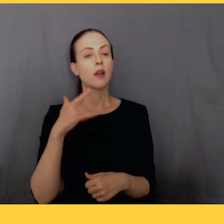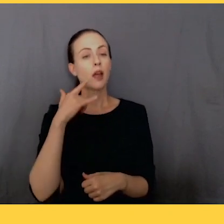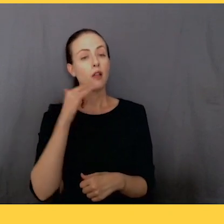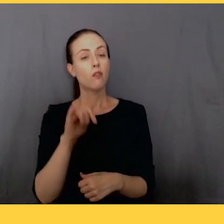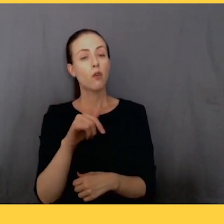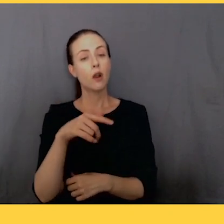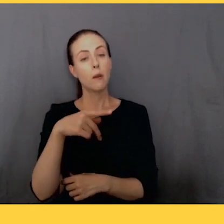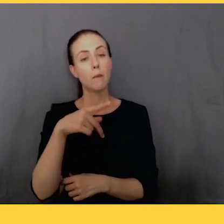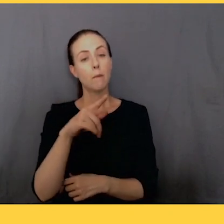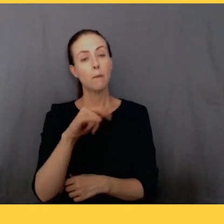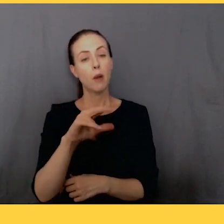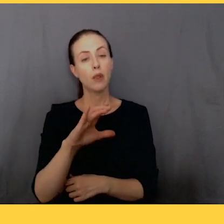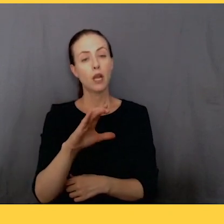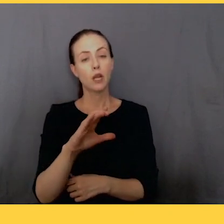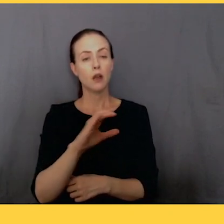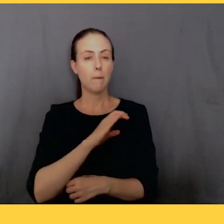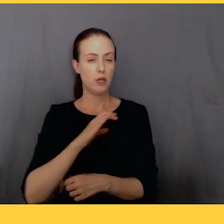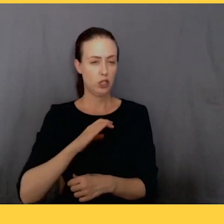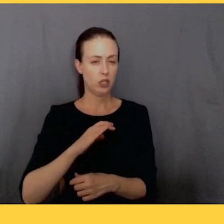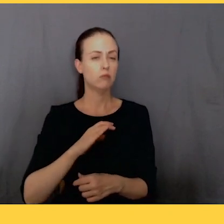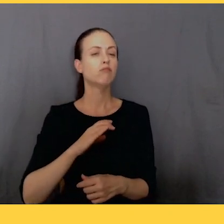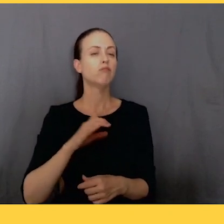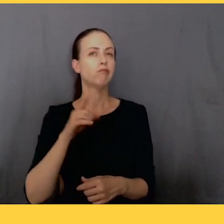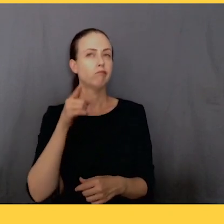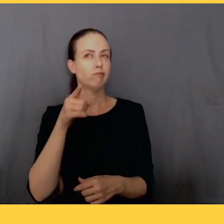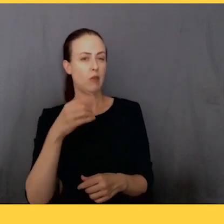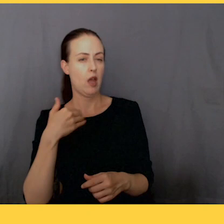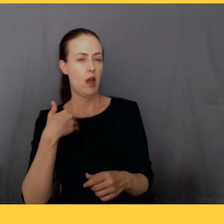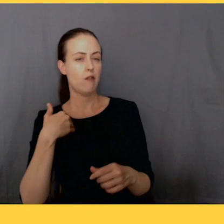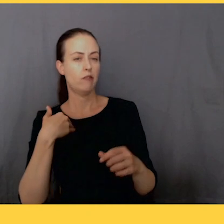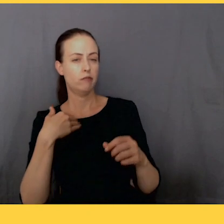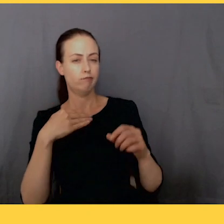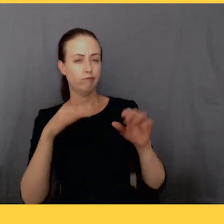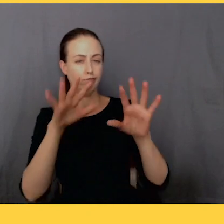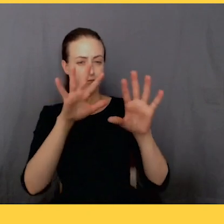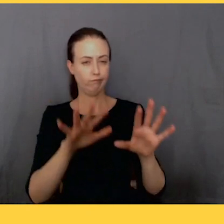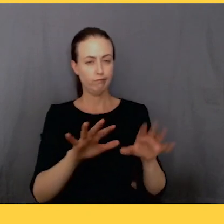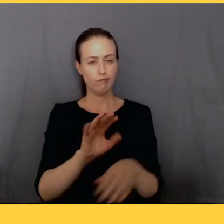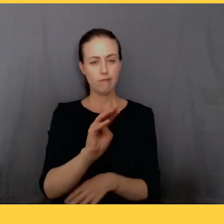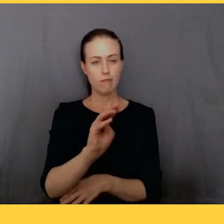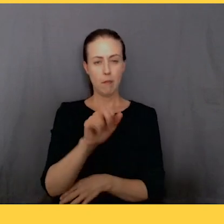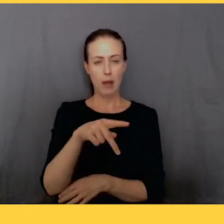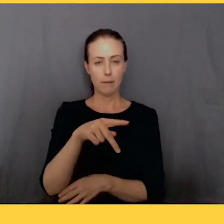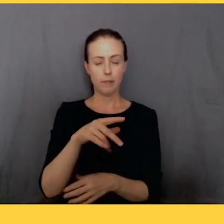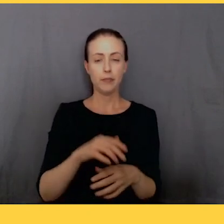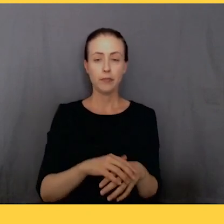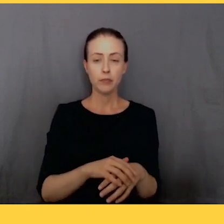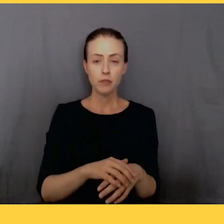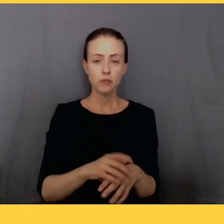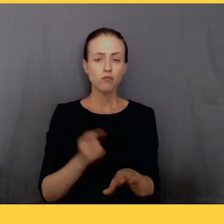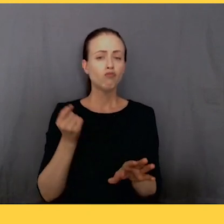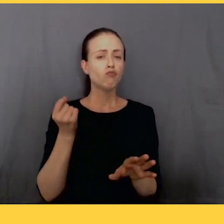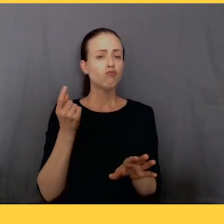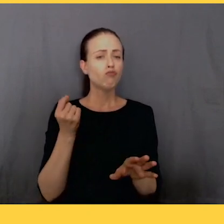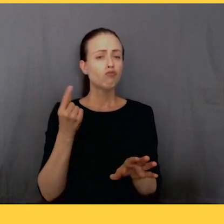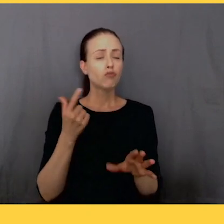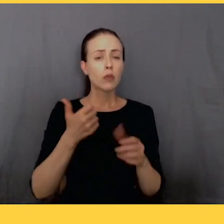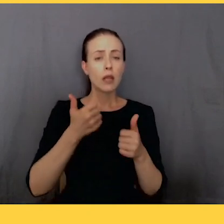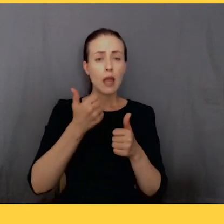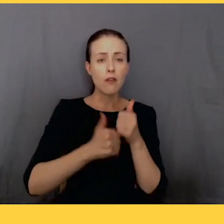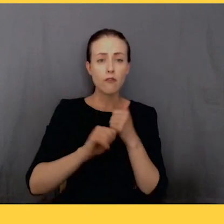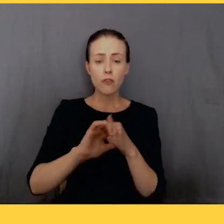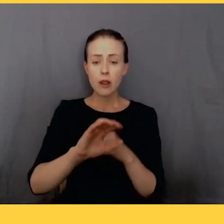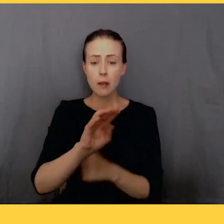facilitated. Just to give you sort of a range of ideas, not every single miles in high fire